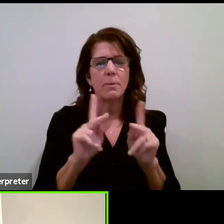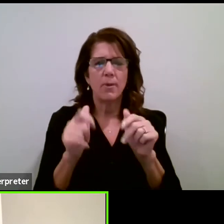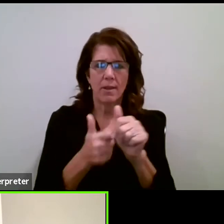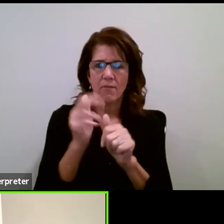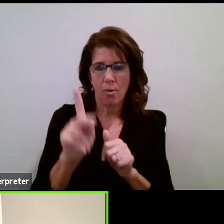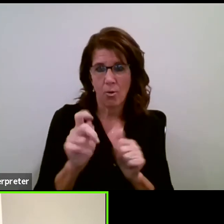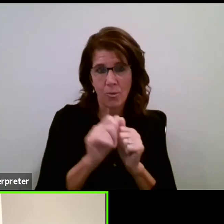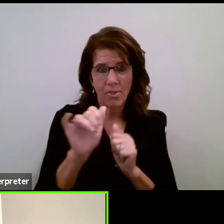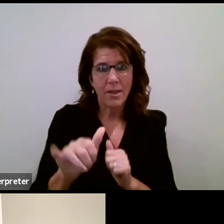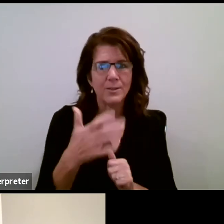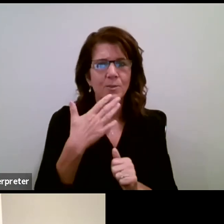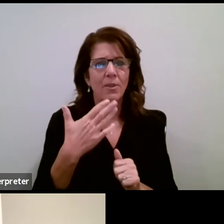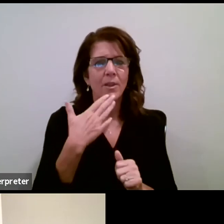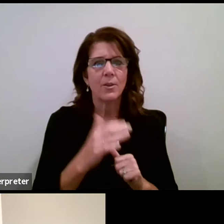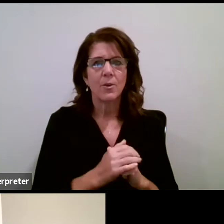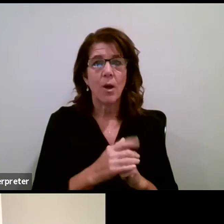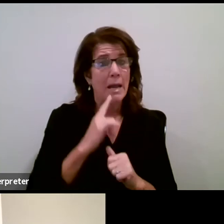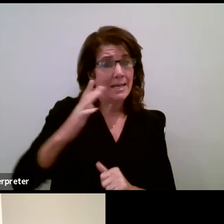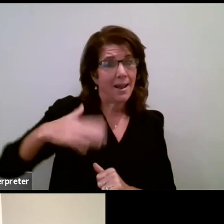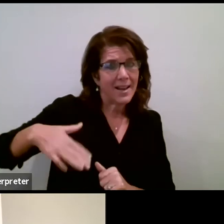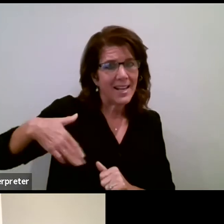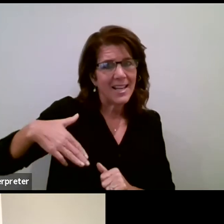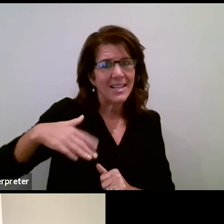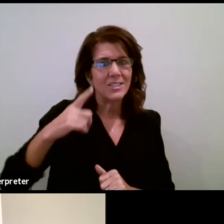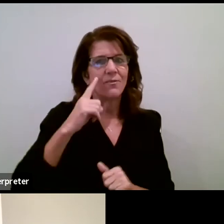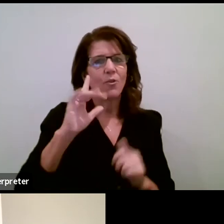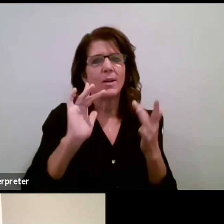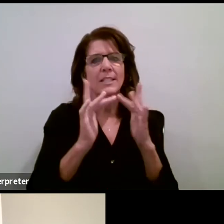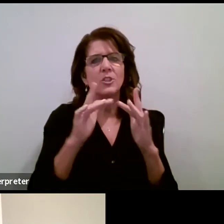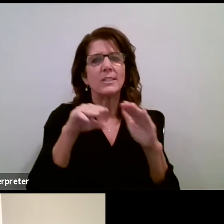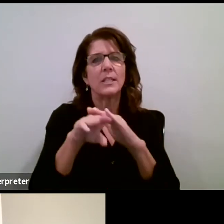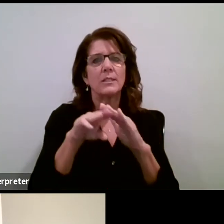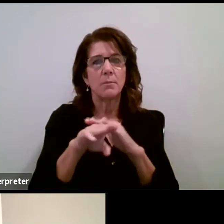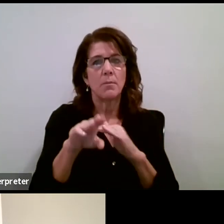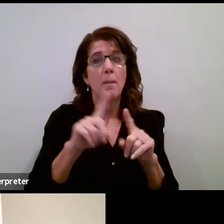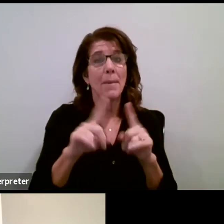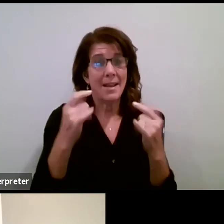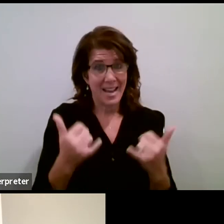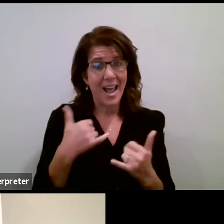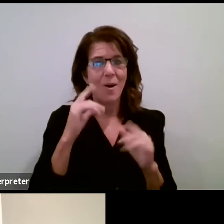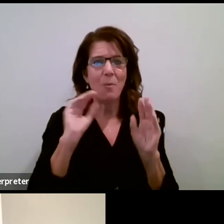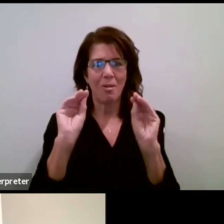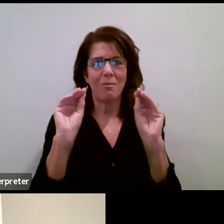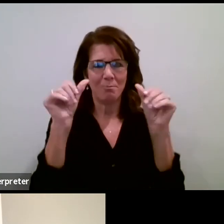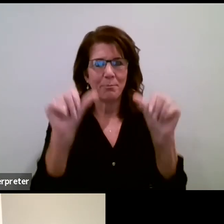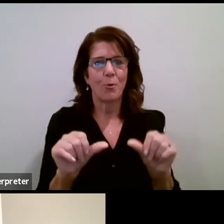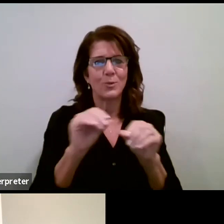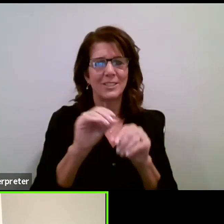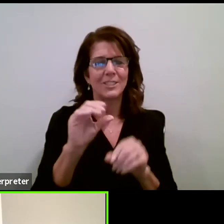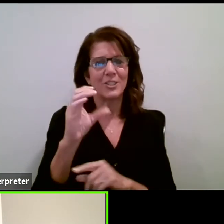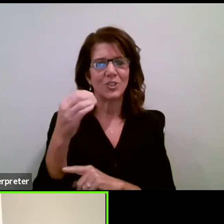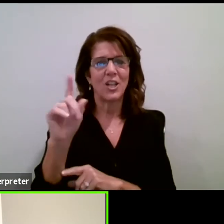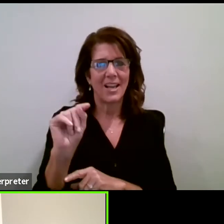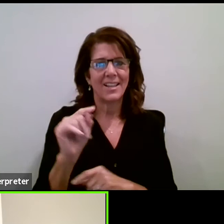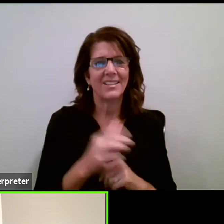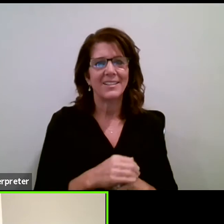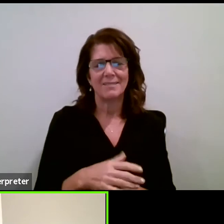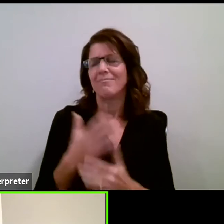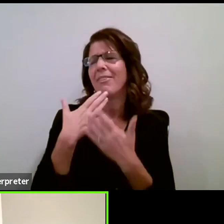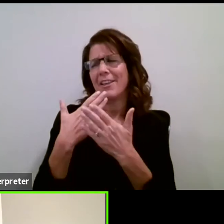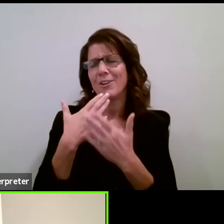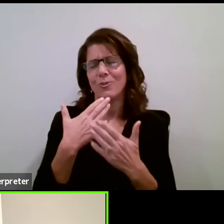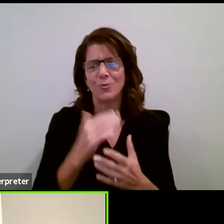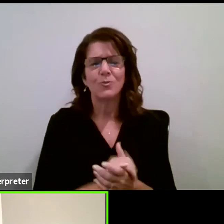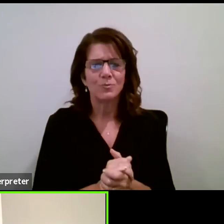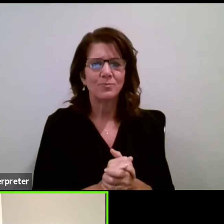them. Thank you so much. Not yet. It was for digital accessibility, but now I will do it for these resources. Very good. Thank you for